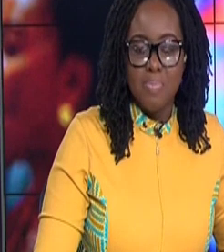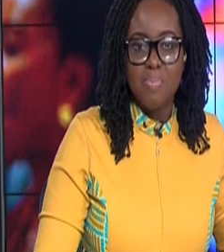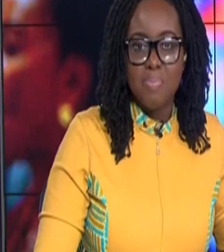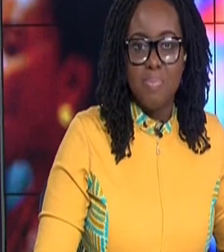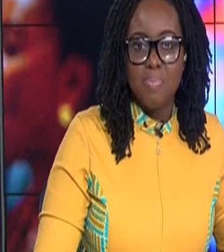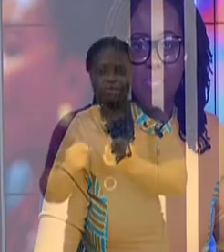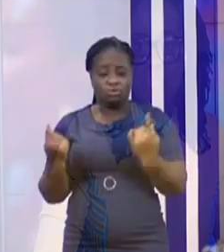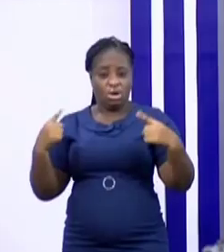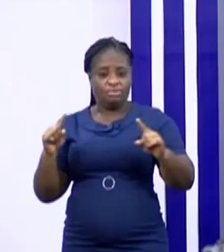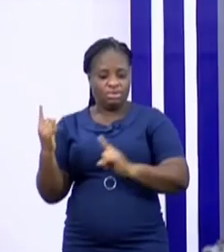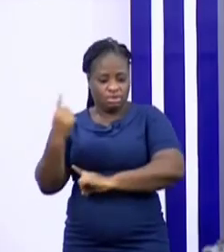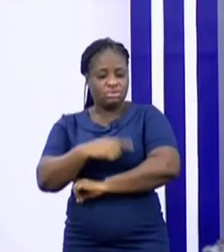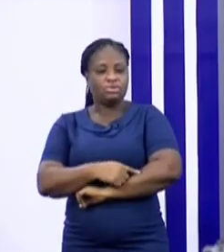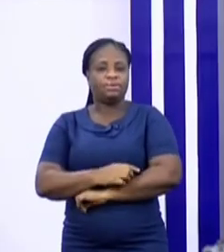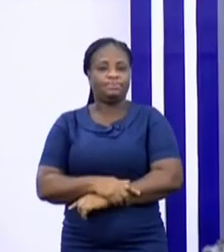Listen.